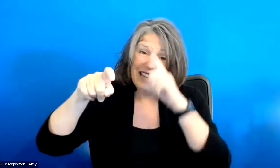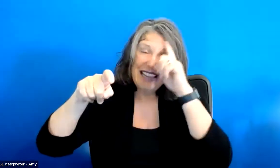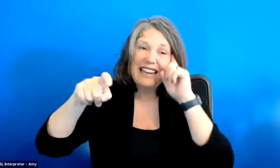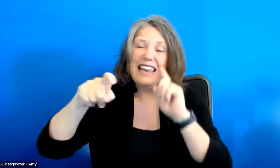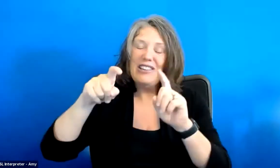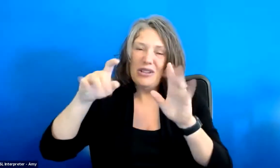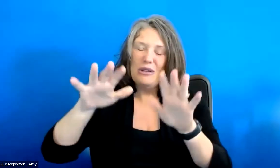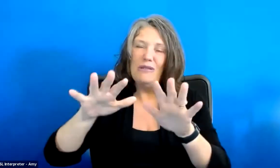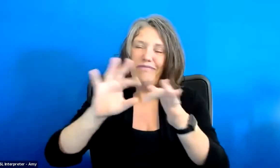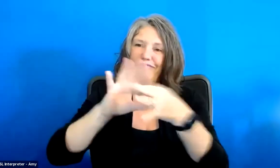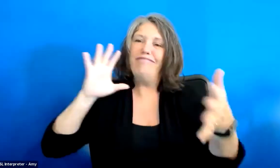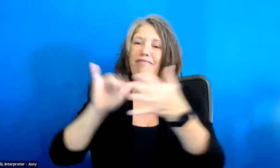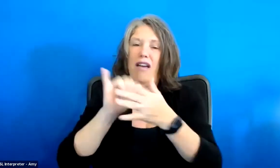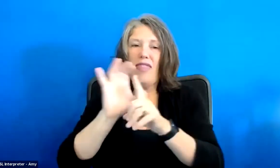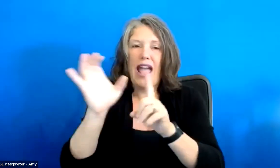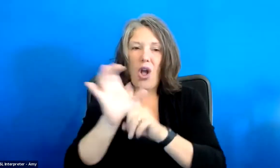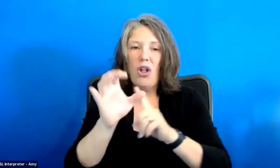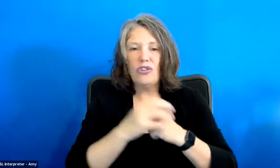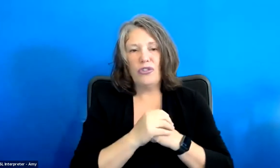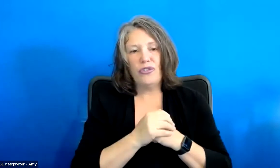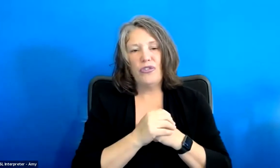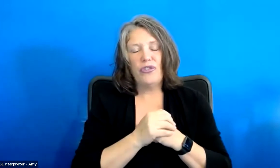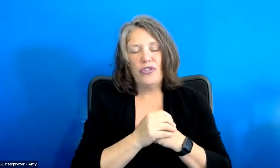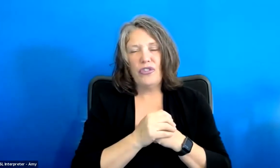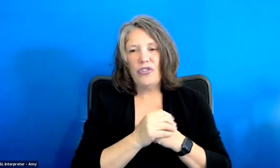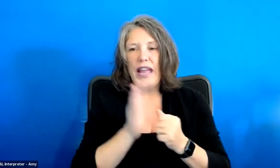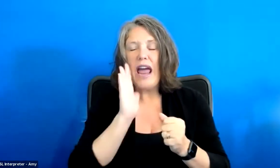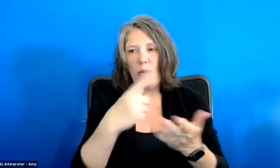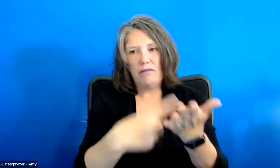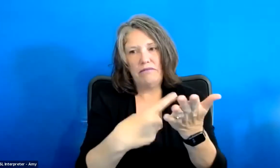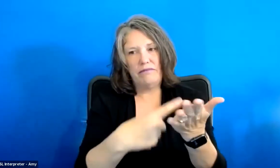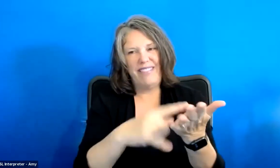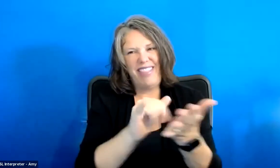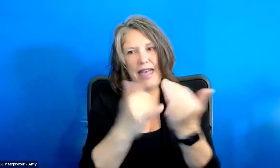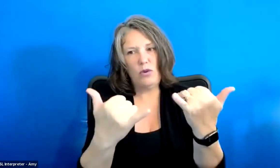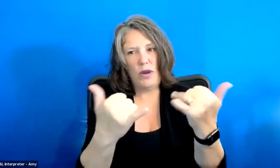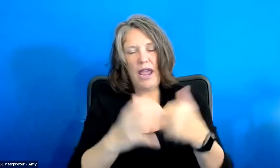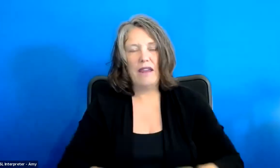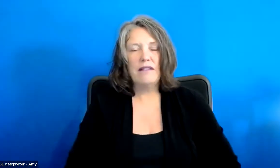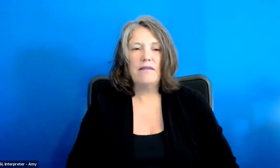culture and create what I'm going to be covering today. Now,